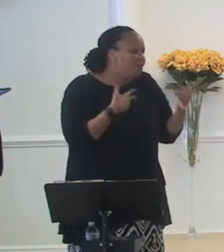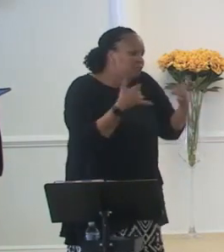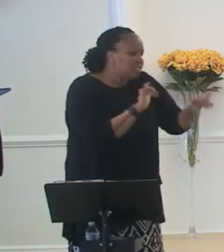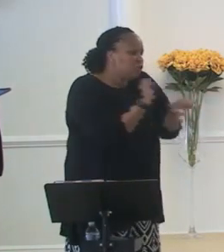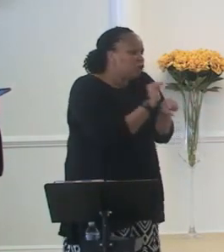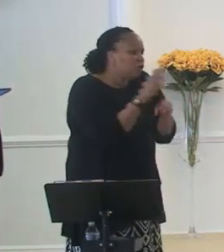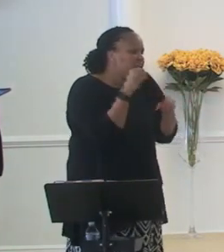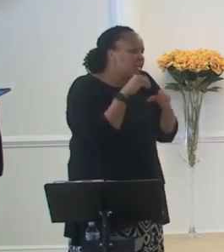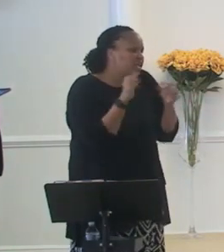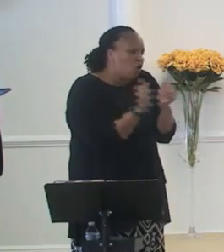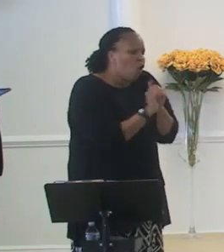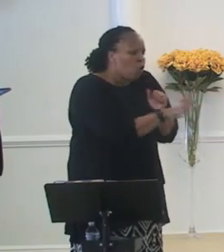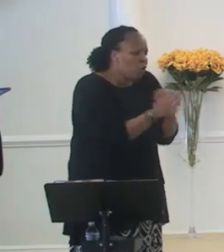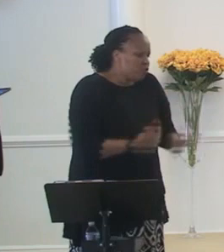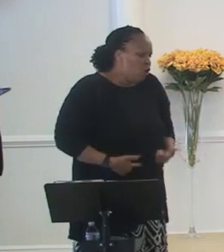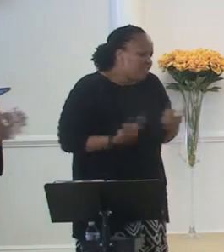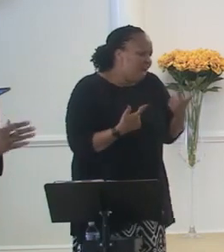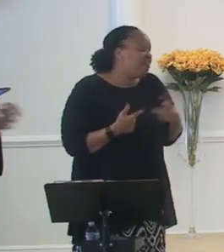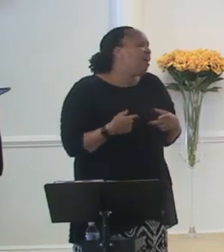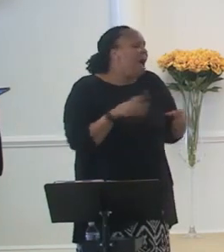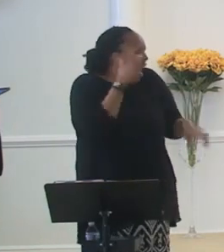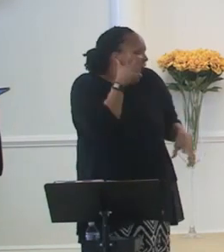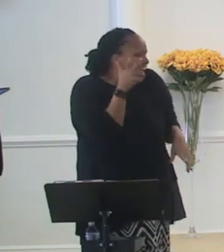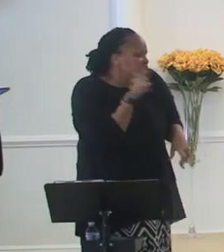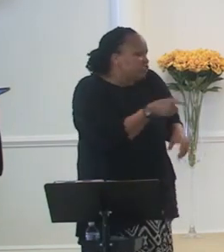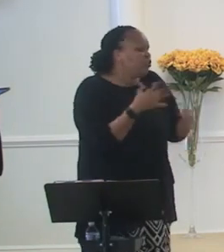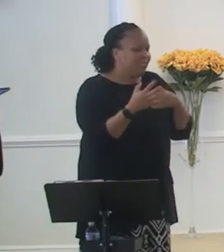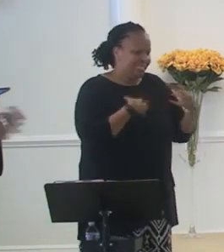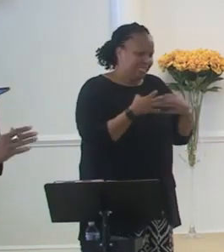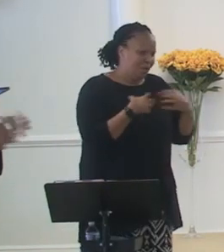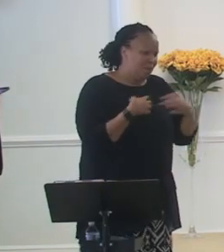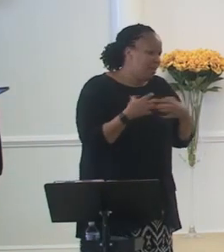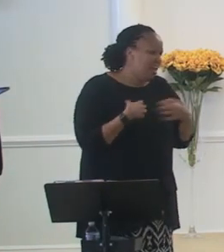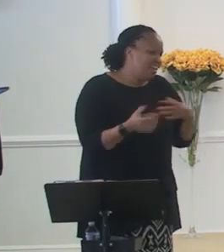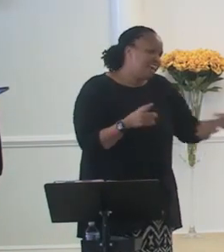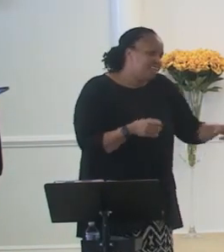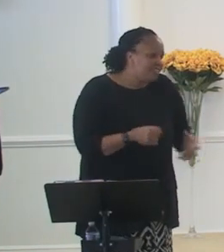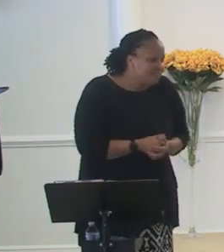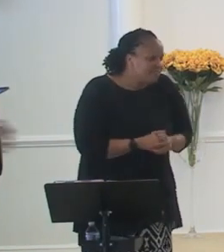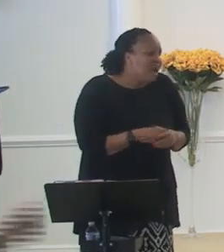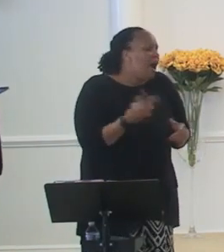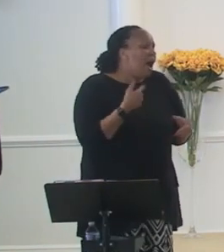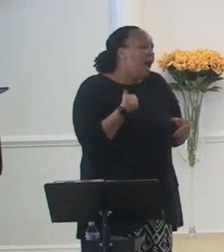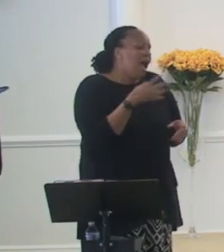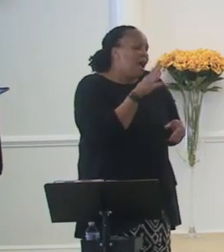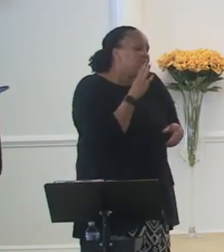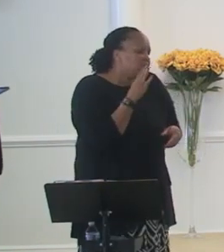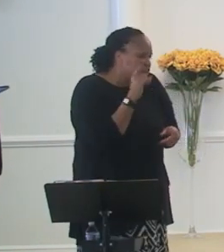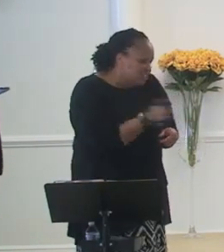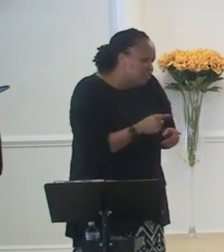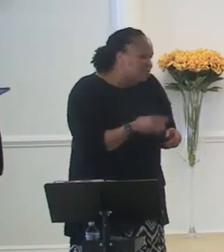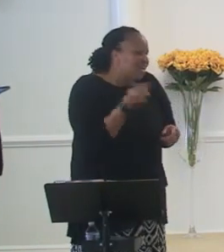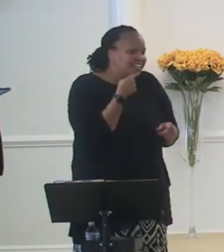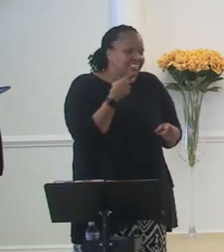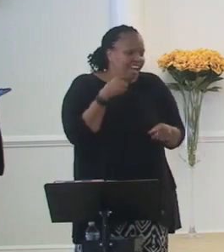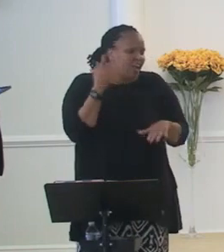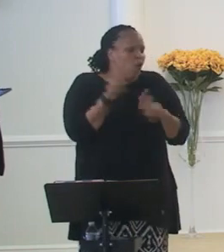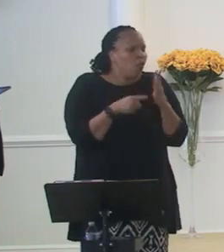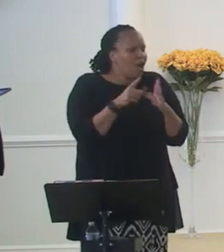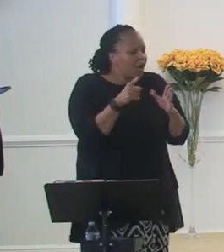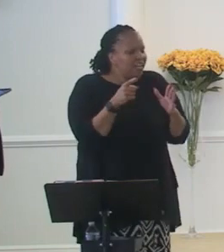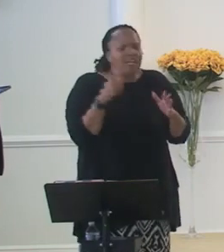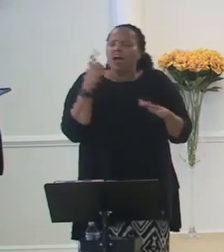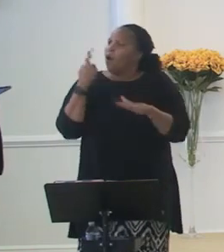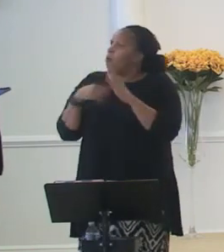I wouldn't be around letting you complain about what I'm doing. Sell the clay, talk to the potter, and say, what are you trying to do